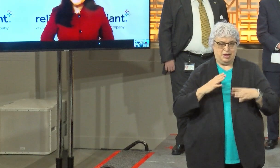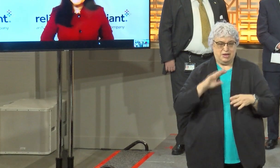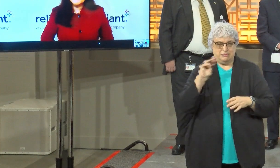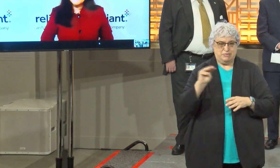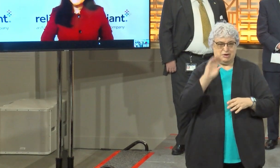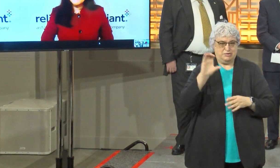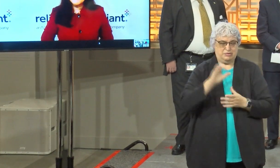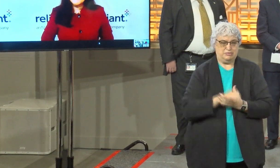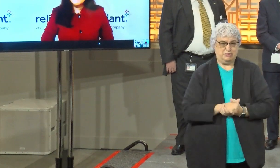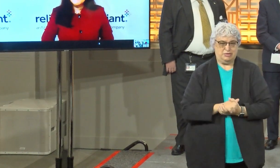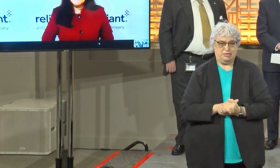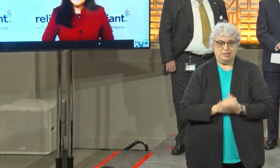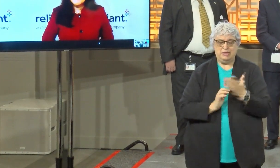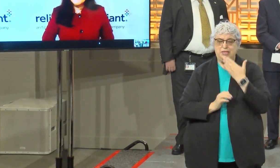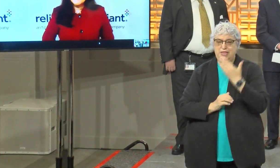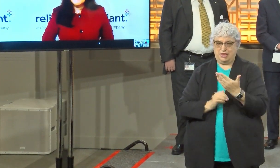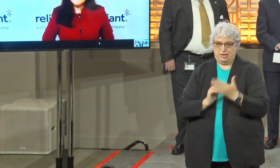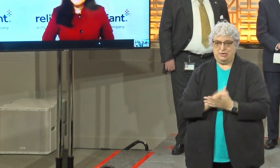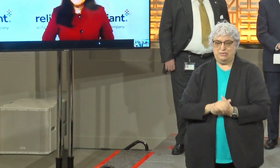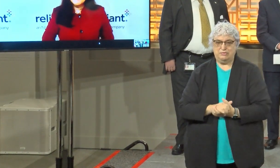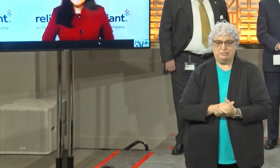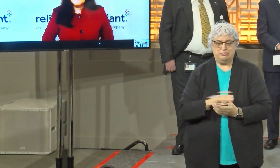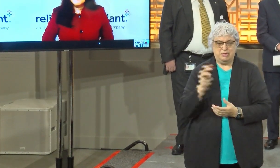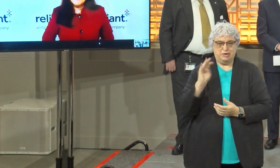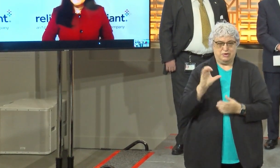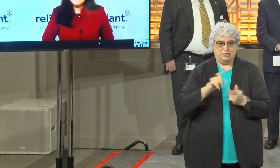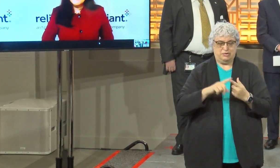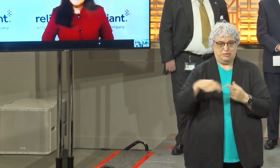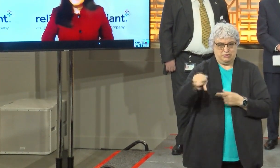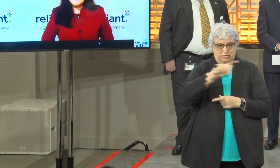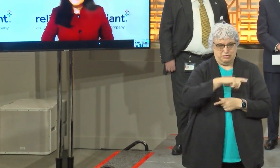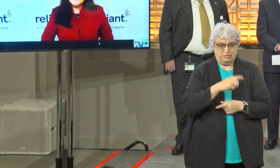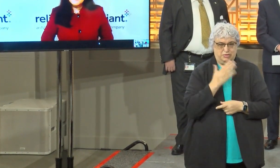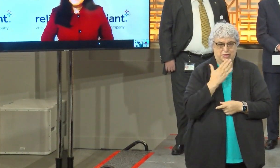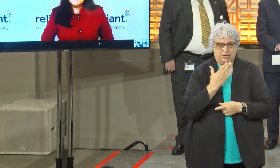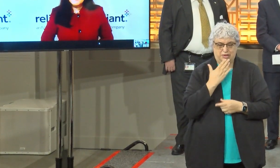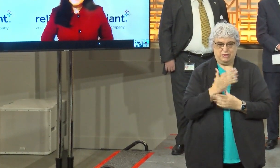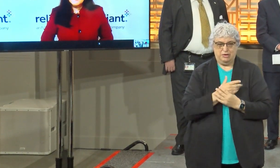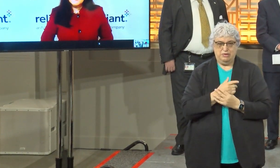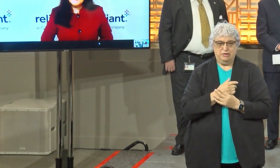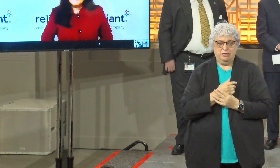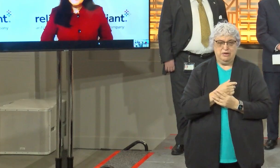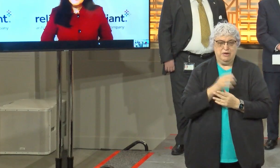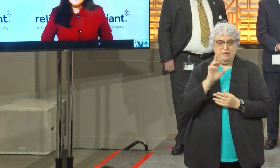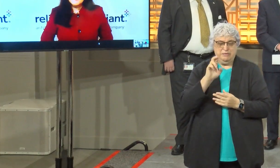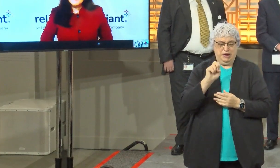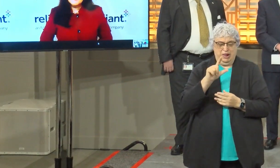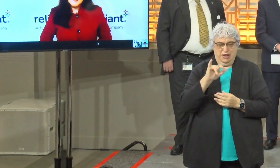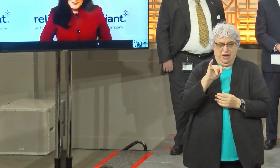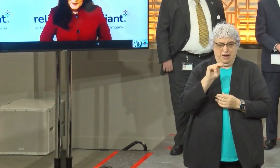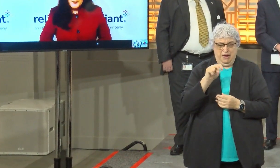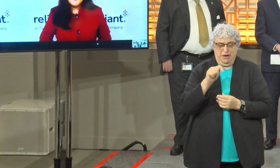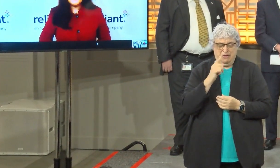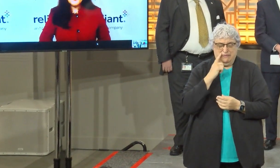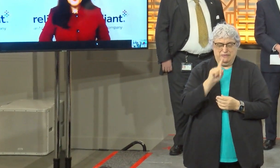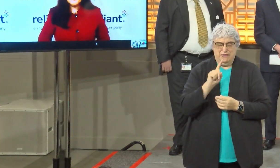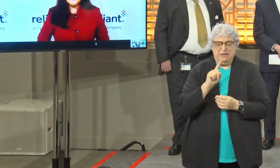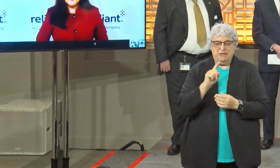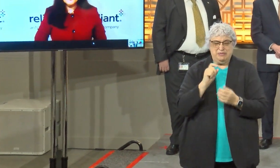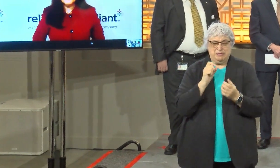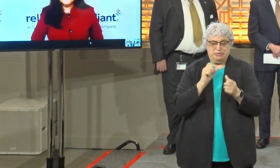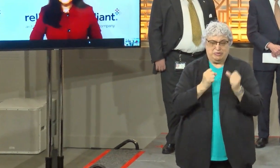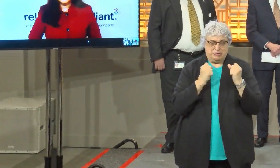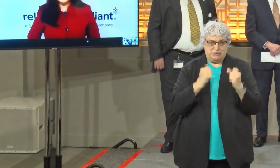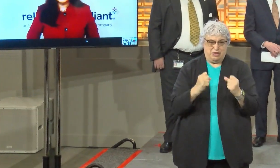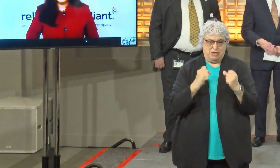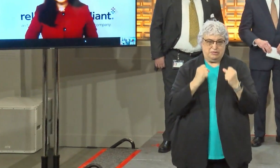Christmas. Thanks, Elizabeth, and Merry Christmas to you and all the best. And we appreciate Reliant for just being a